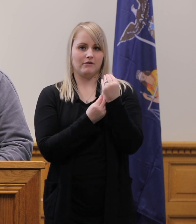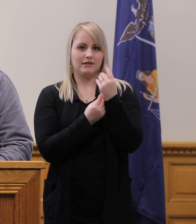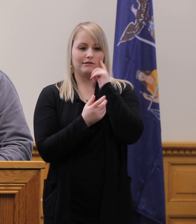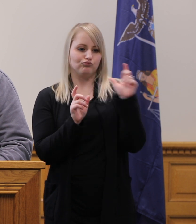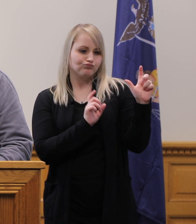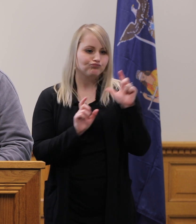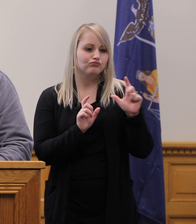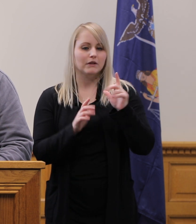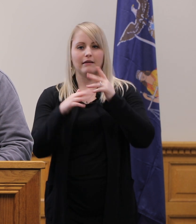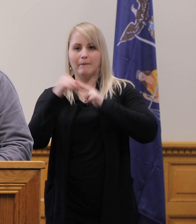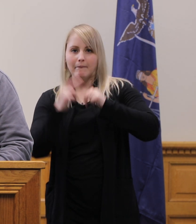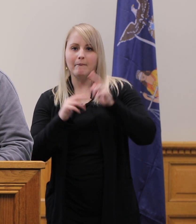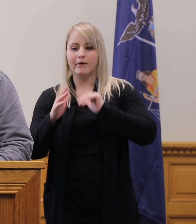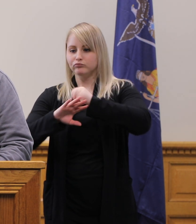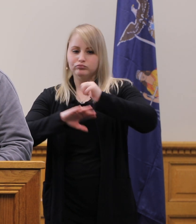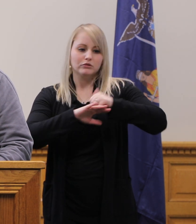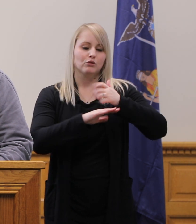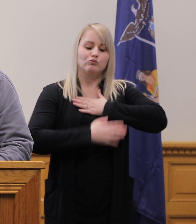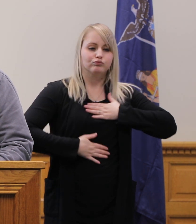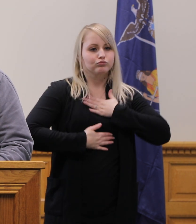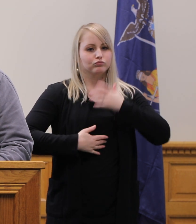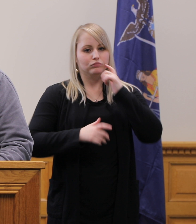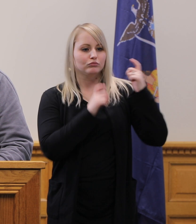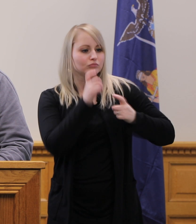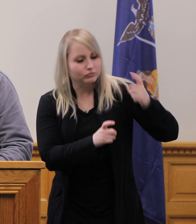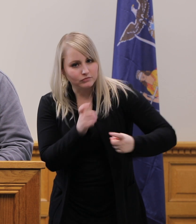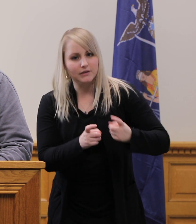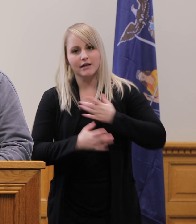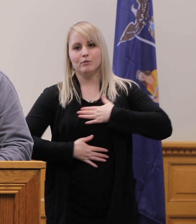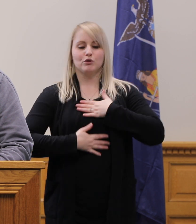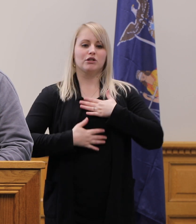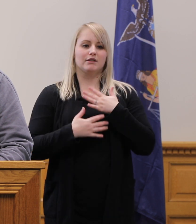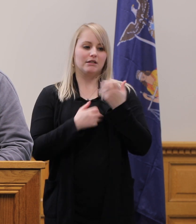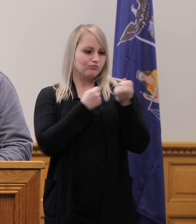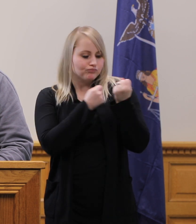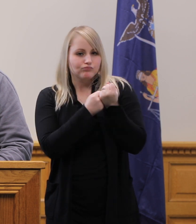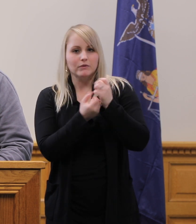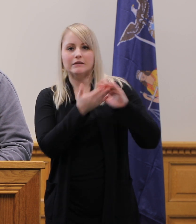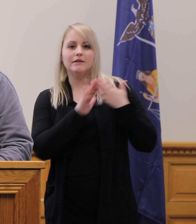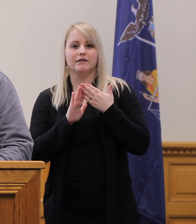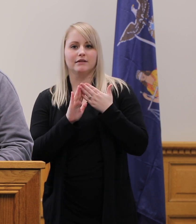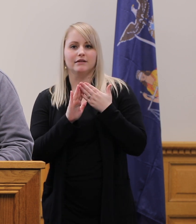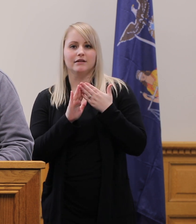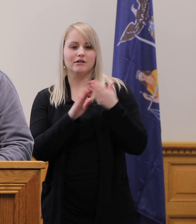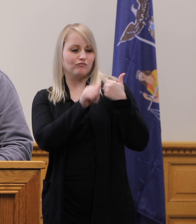buildings. We appreciate the Lions' generosity and community spirit in supporting the county's COVID-19 response